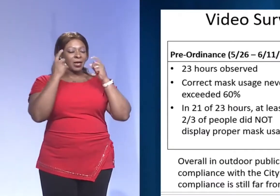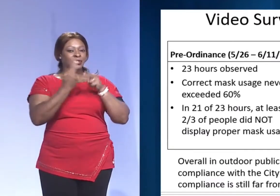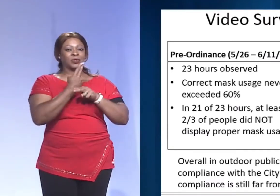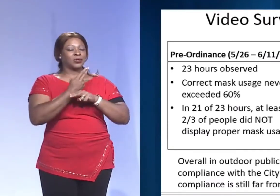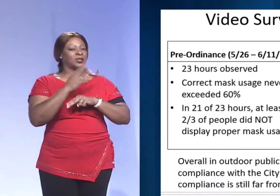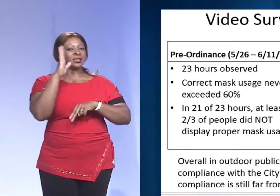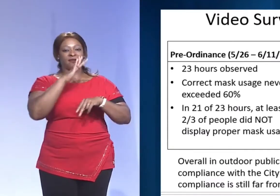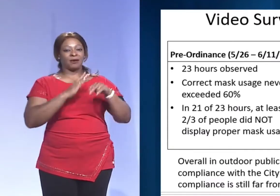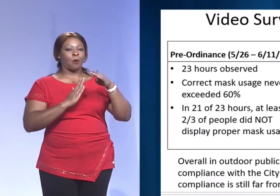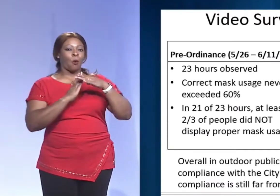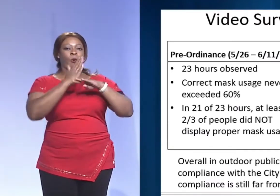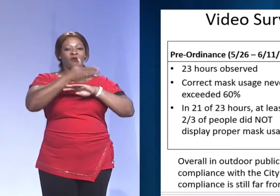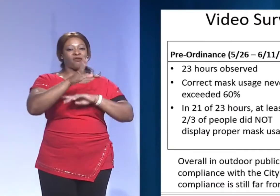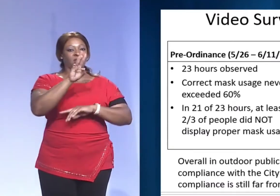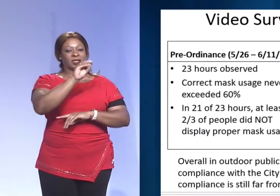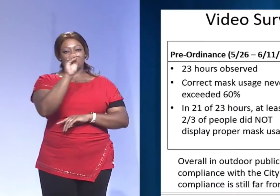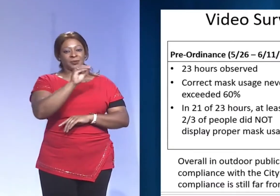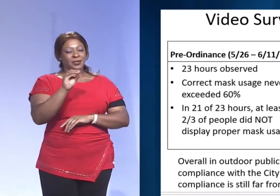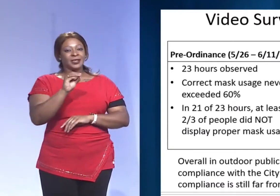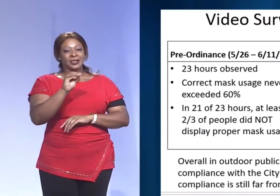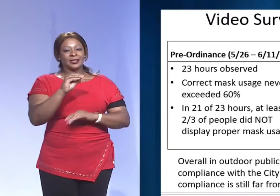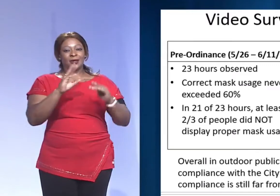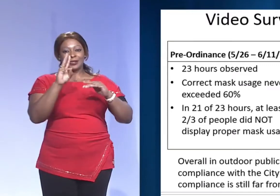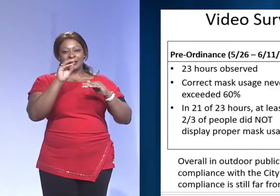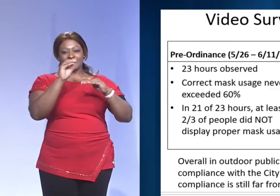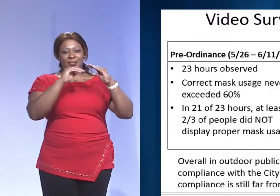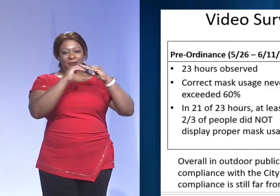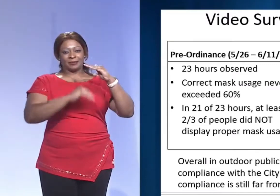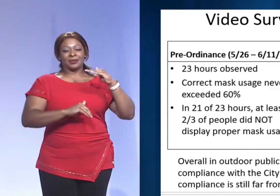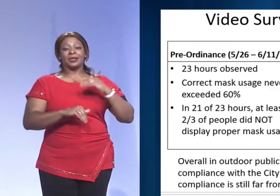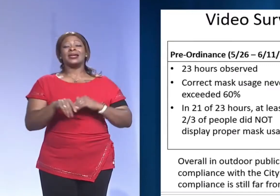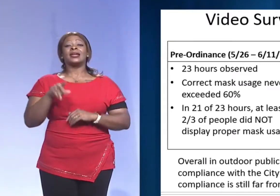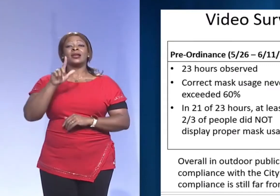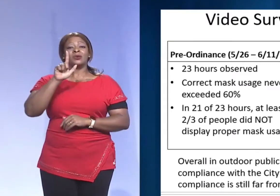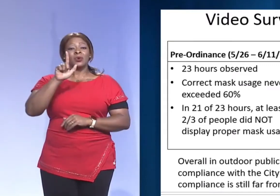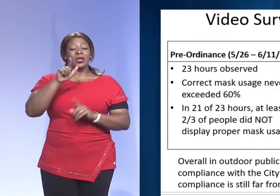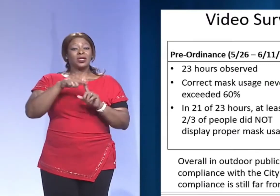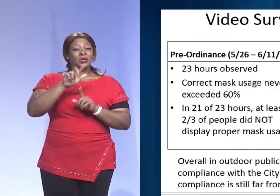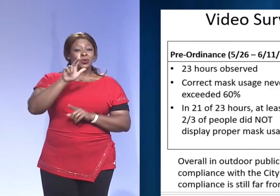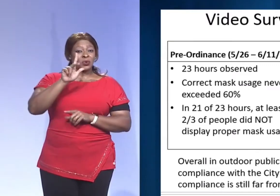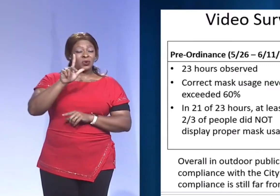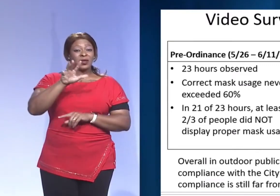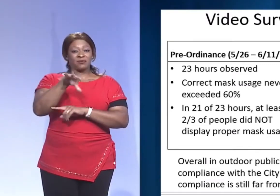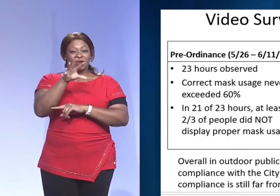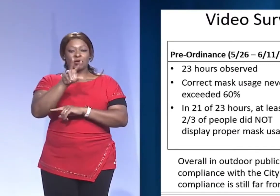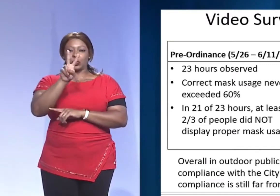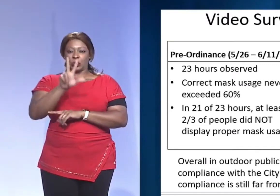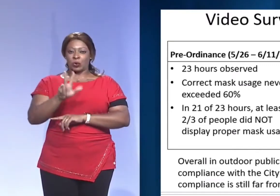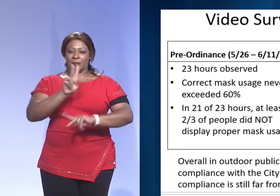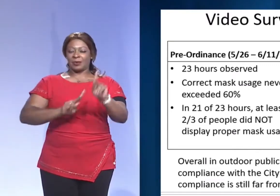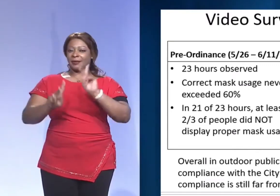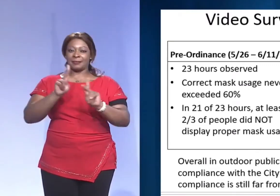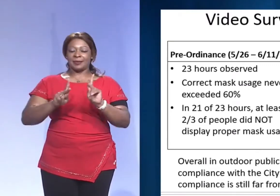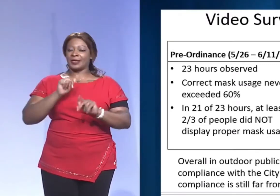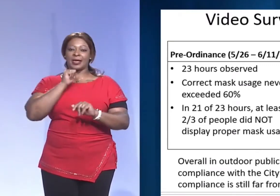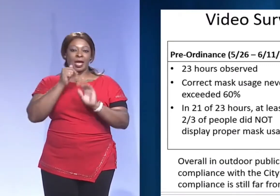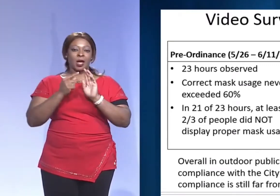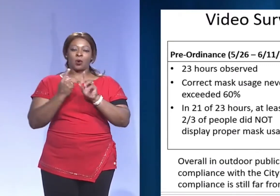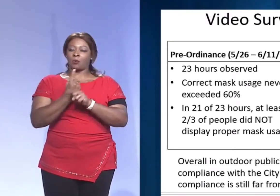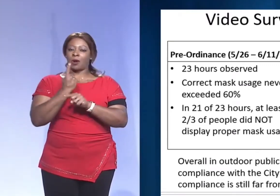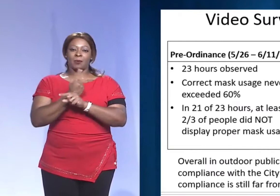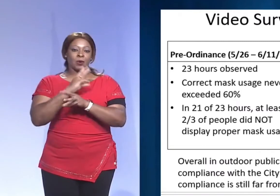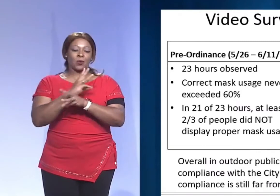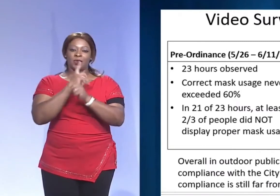exceeded 60%. In 21 of those 23 videos, only 2/3 of people did not display proper